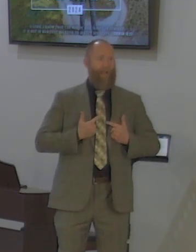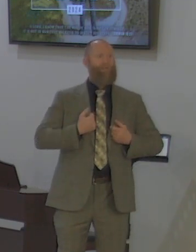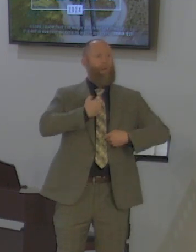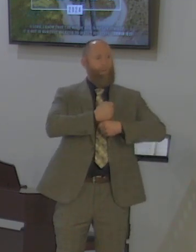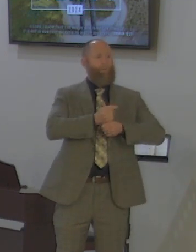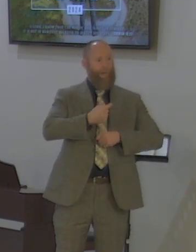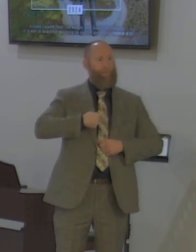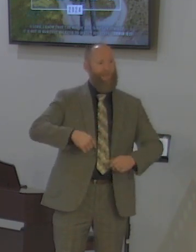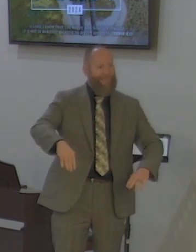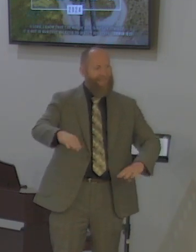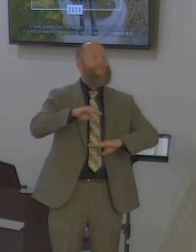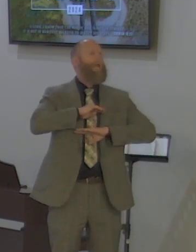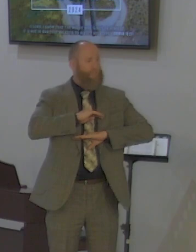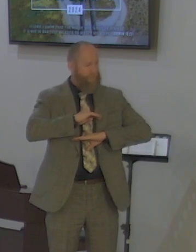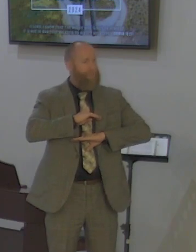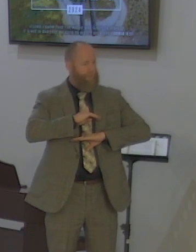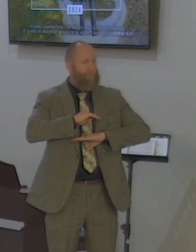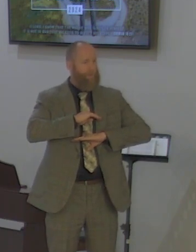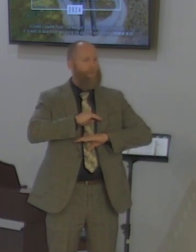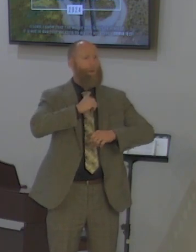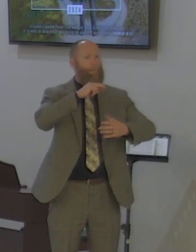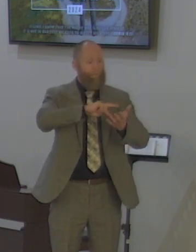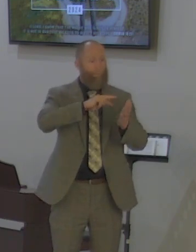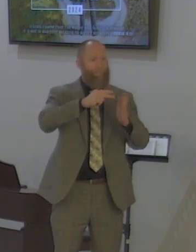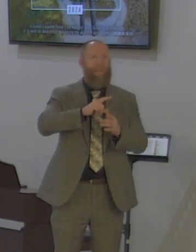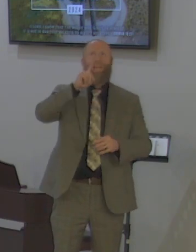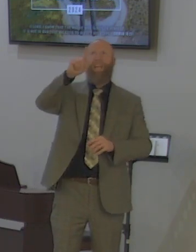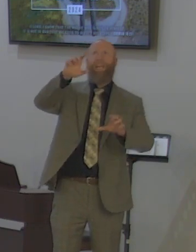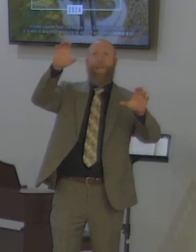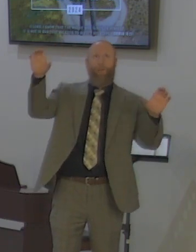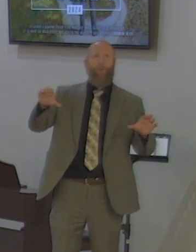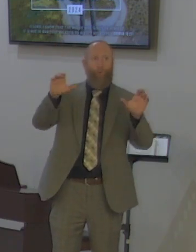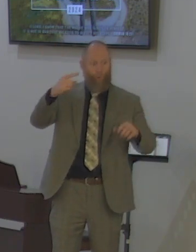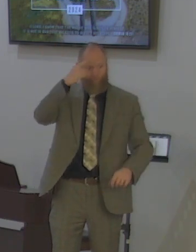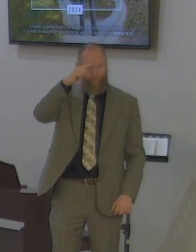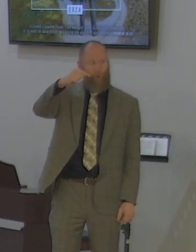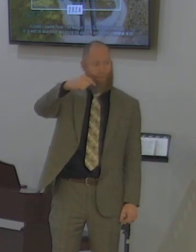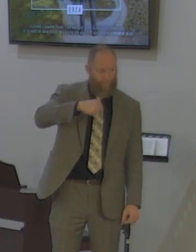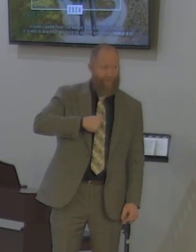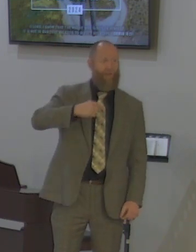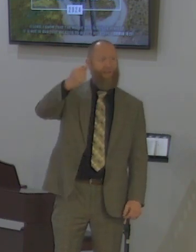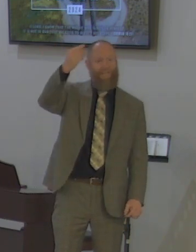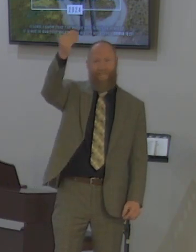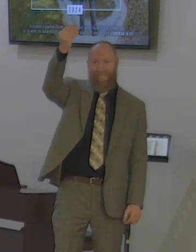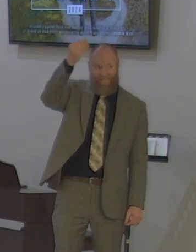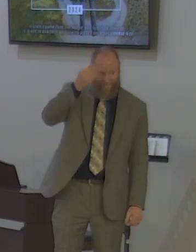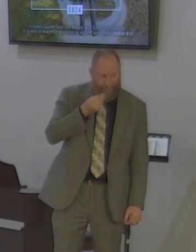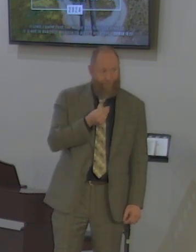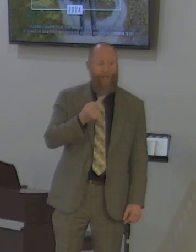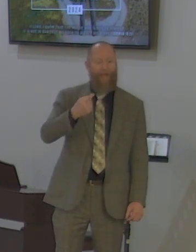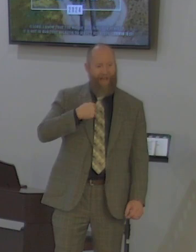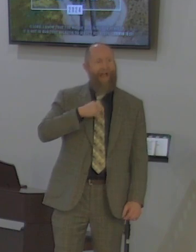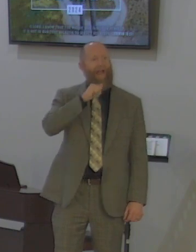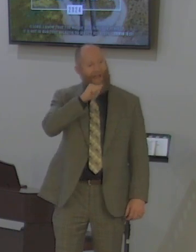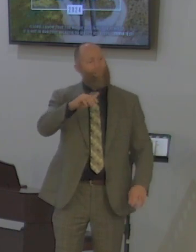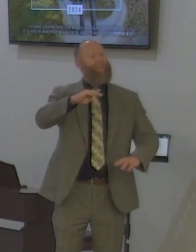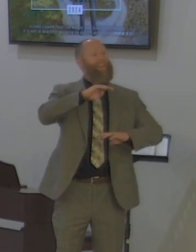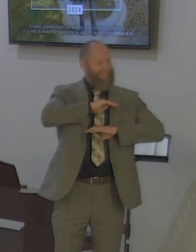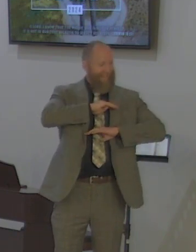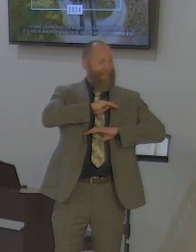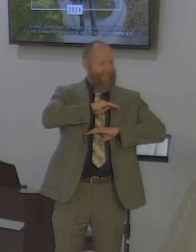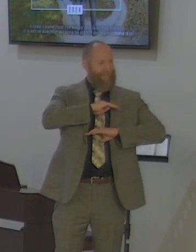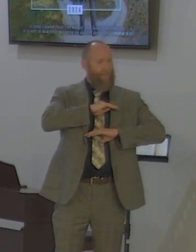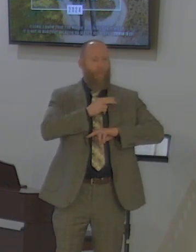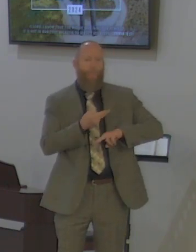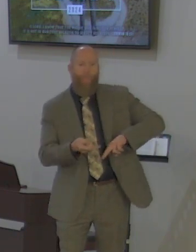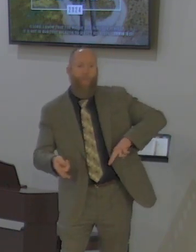the wise and fatherly disposal of every condition, means this, that when God begins to work and he does things in